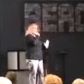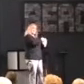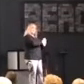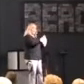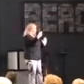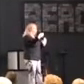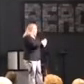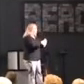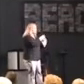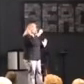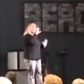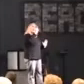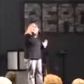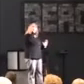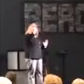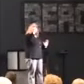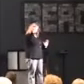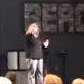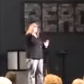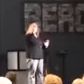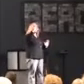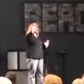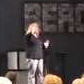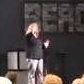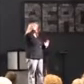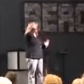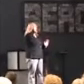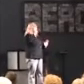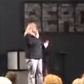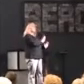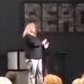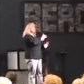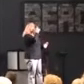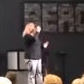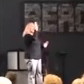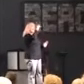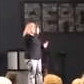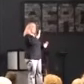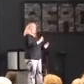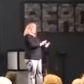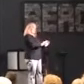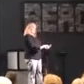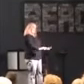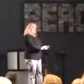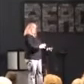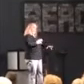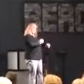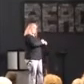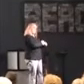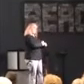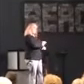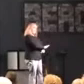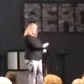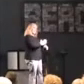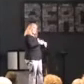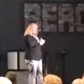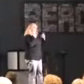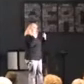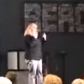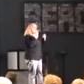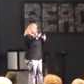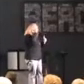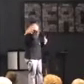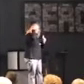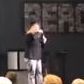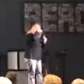about this Claude H. Heber? What can we do in two lines that's going to sum up his whole life? Circling back to